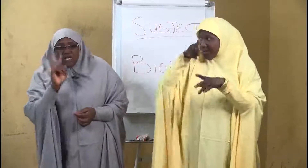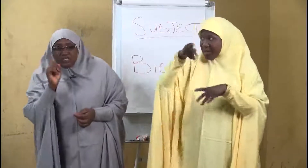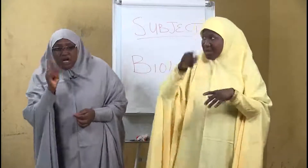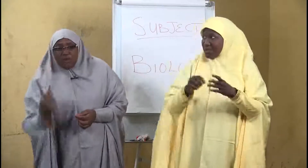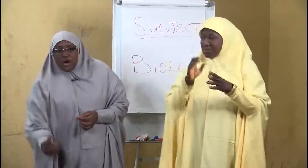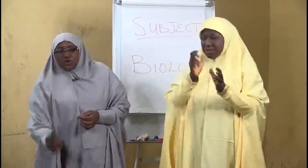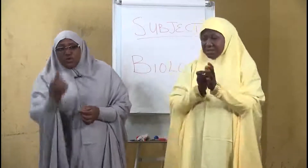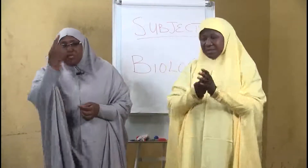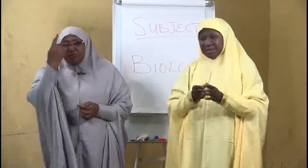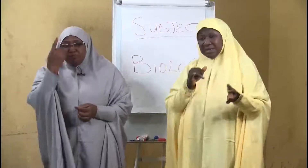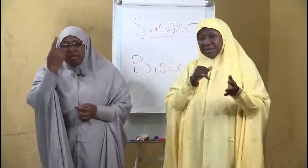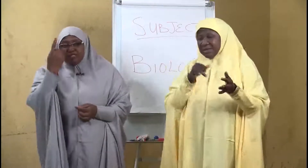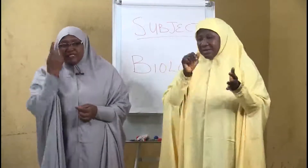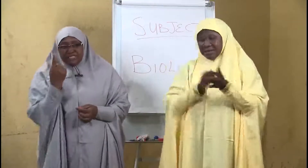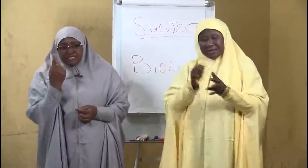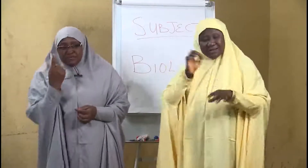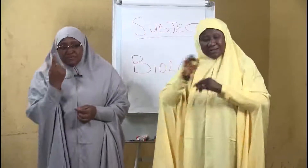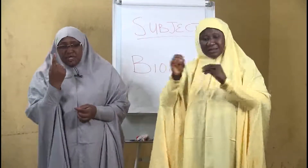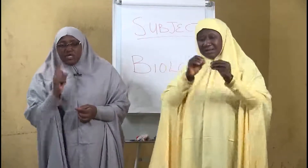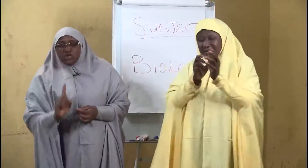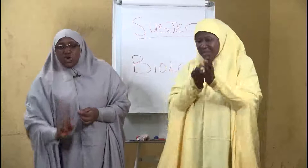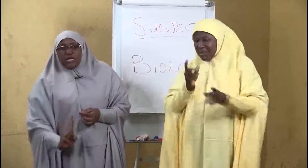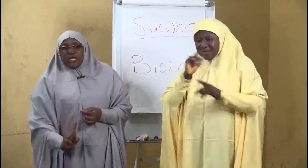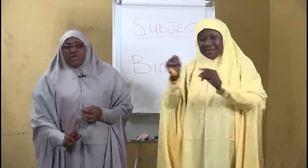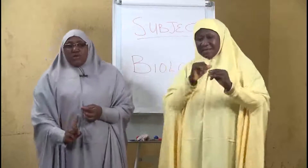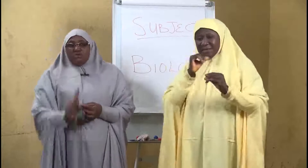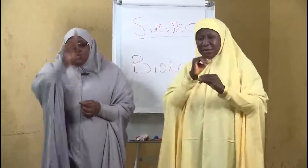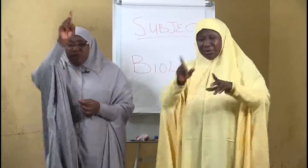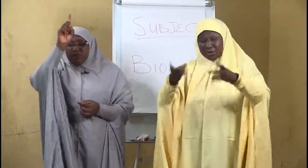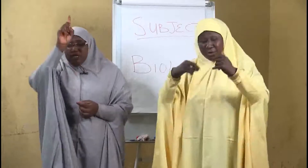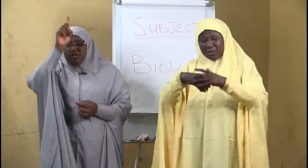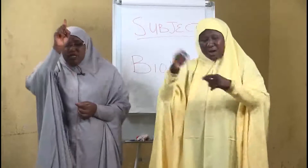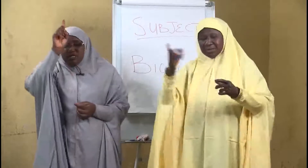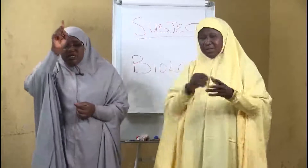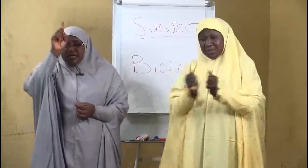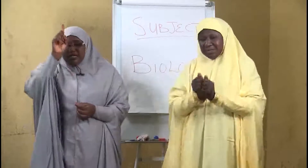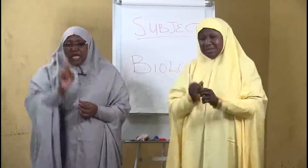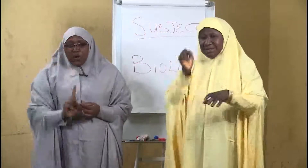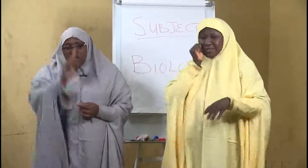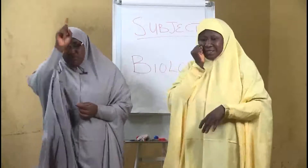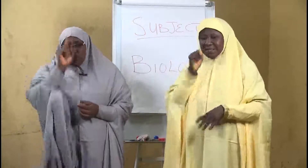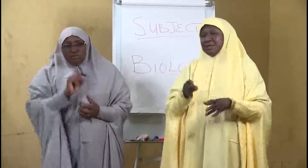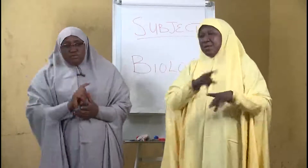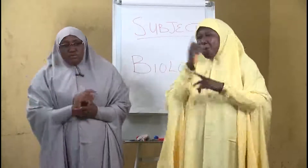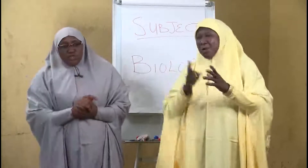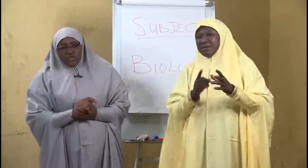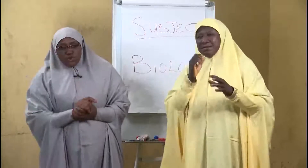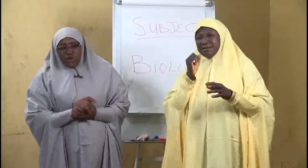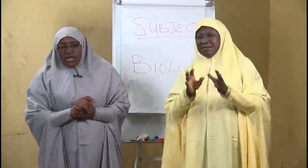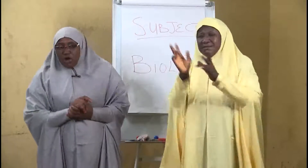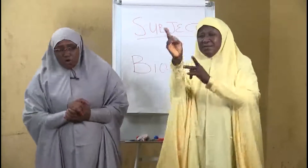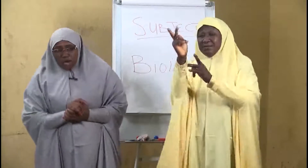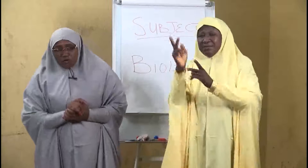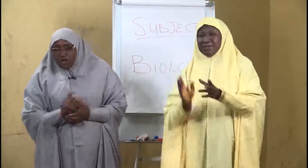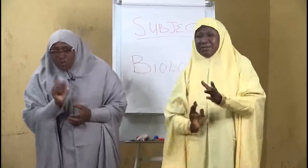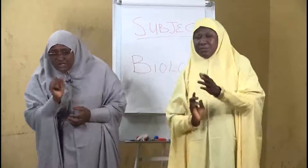it doesn't come out with the maize seed. It is only the seedling that will push the soil